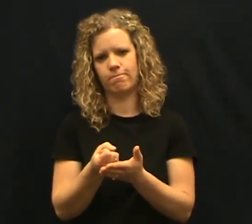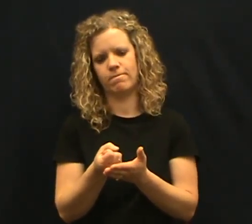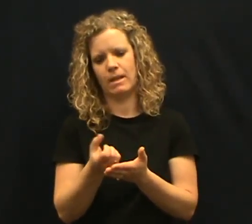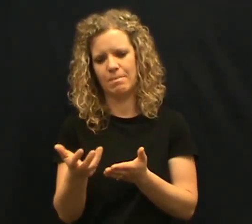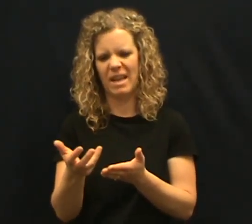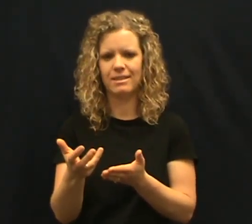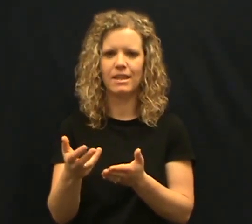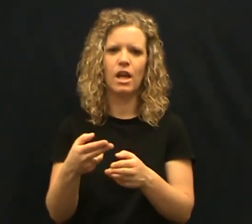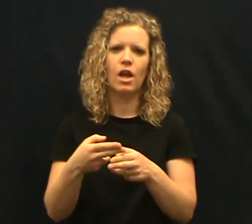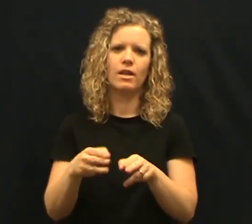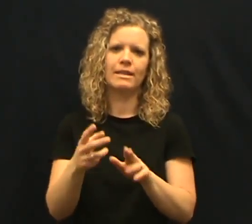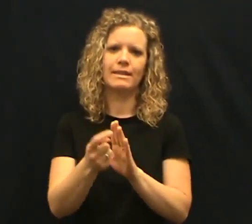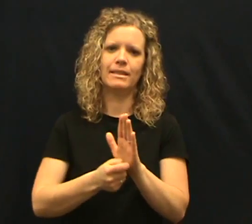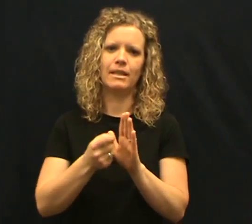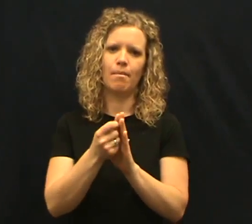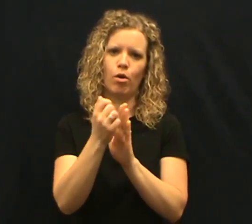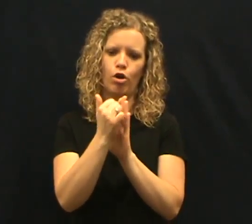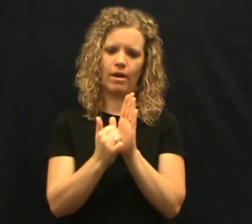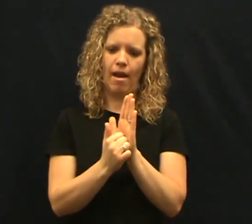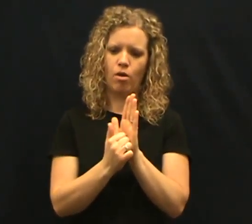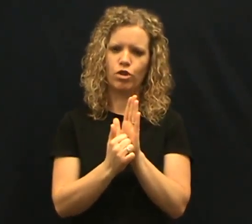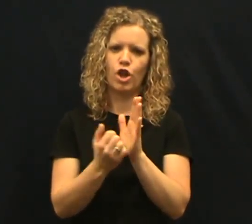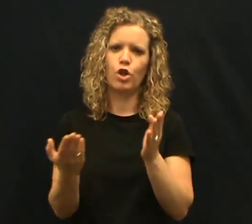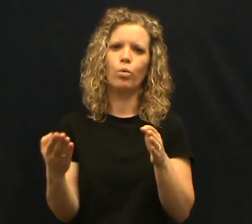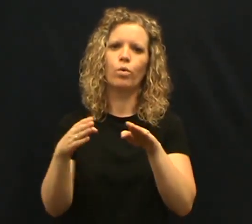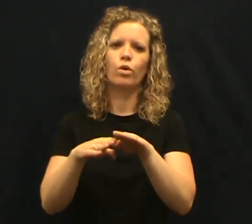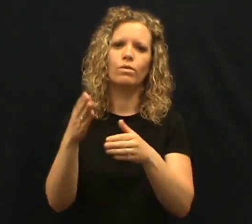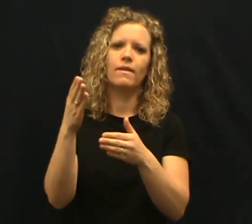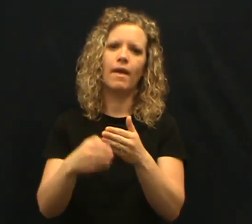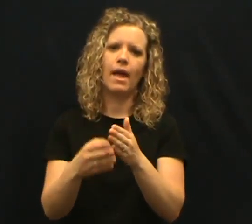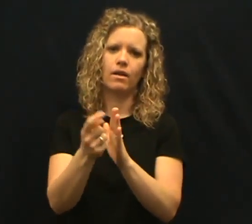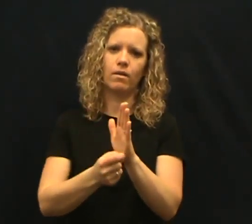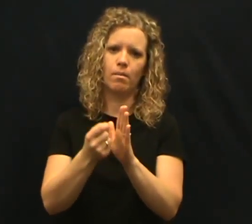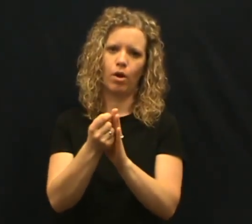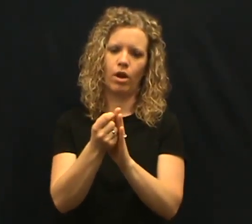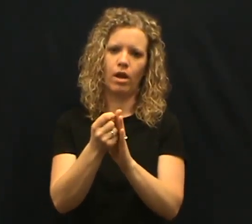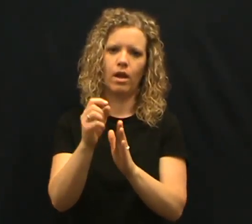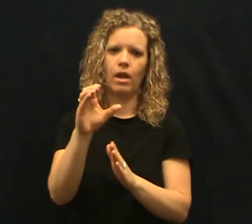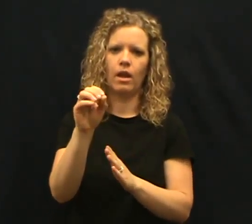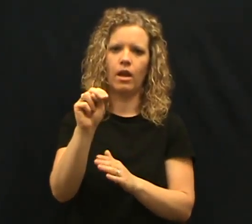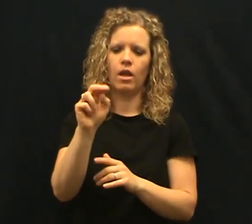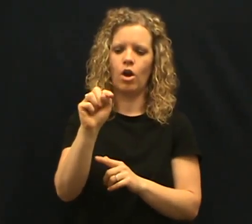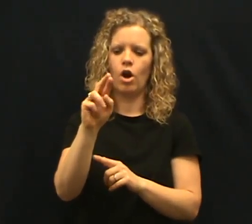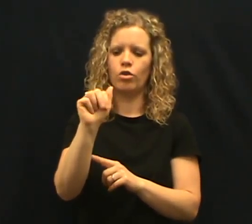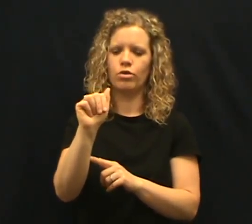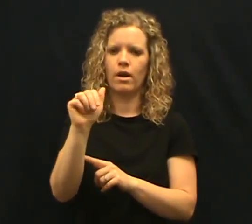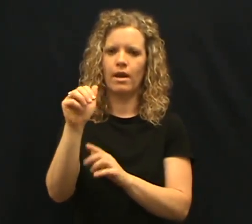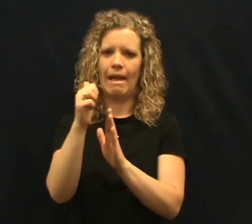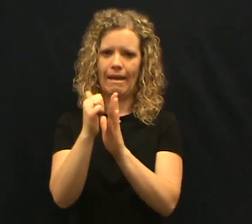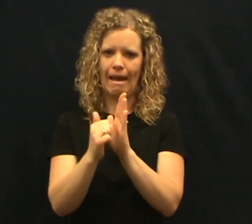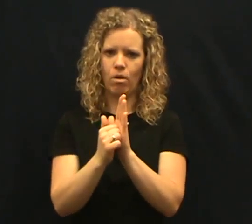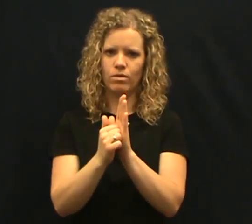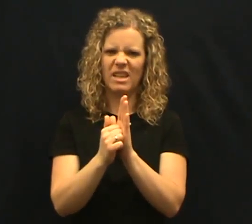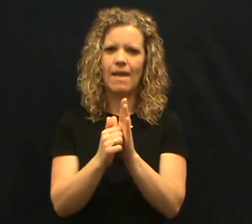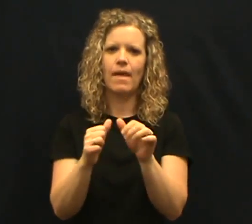temporary account that will be closed out at the end of the period. The contra account, the accumulated depreciation, is a permanent account, and we